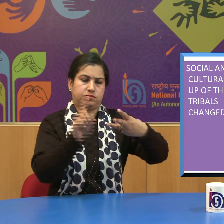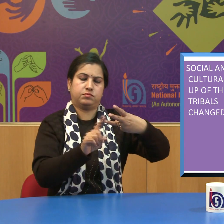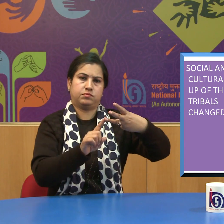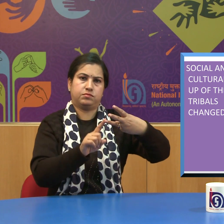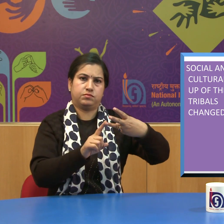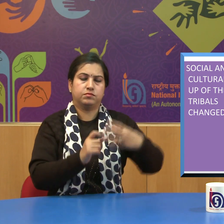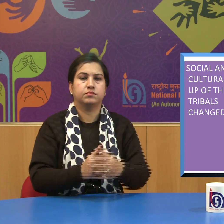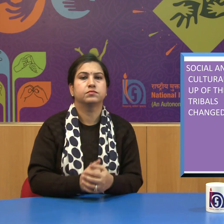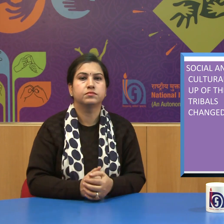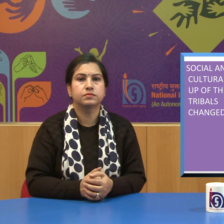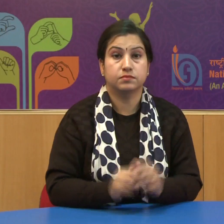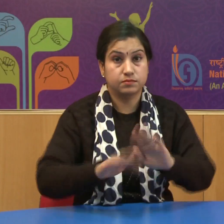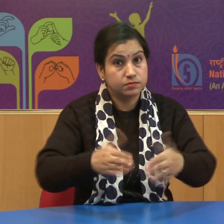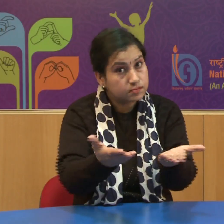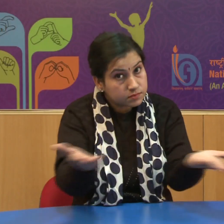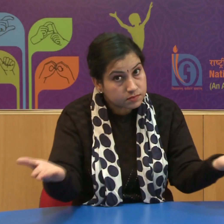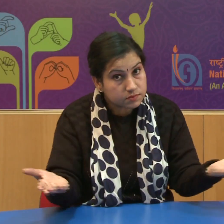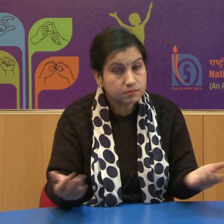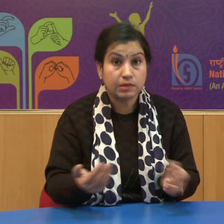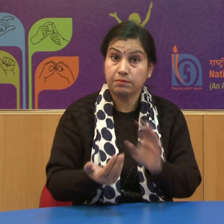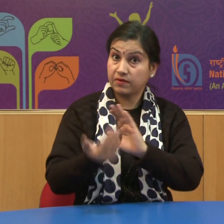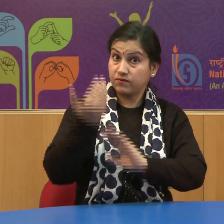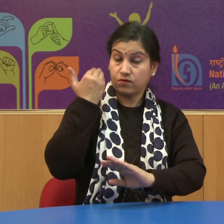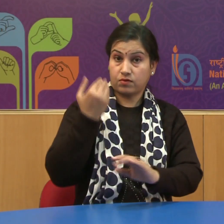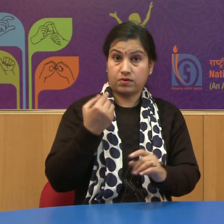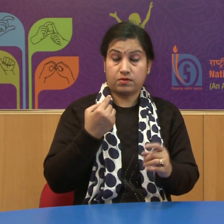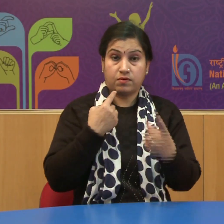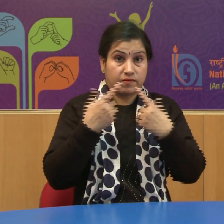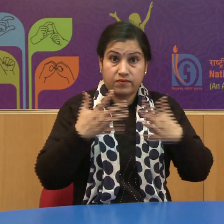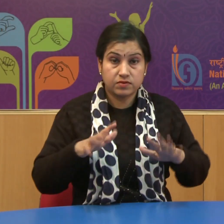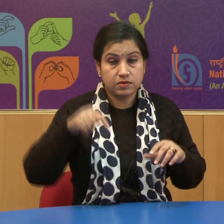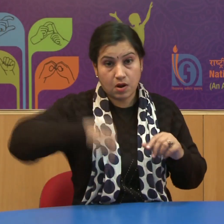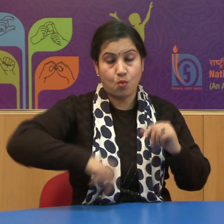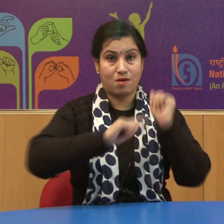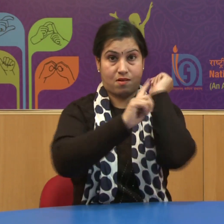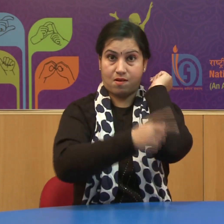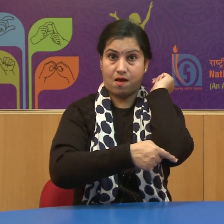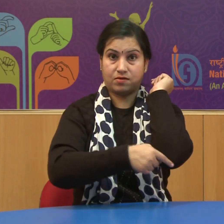Dear learners, as we have come to the end of this video,